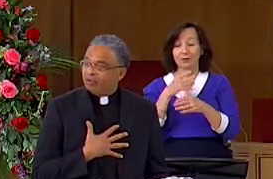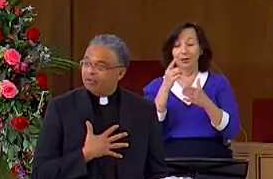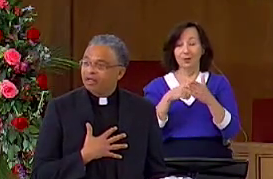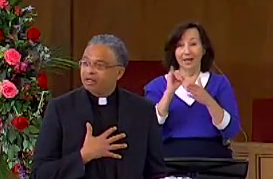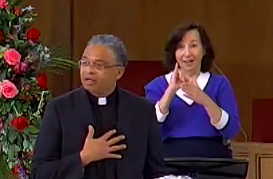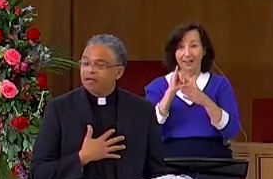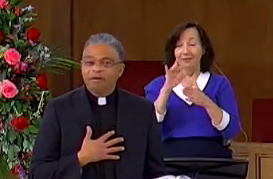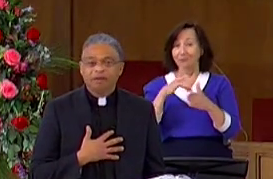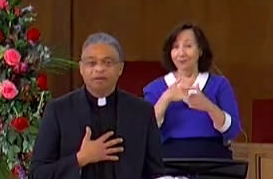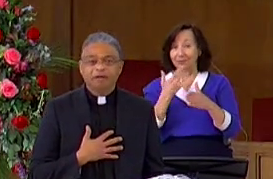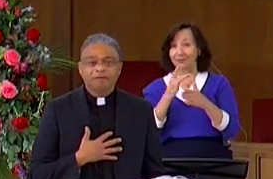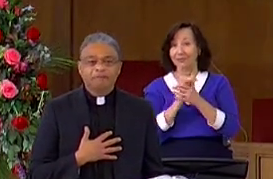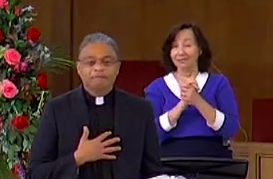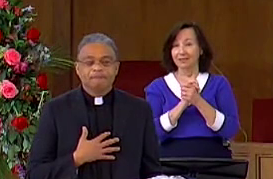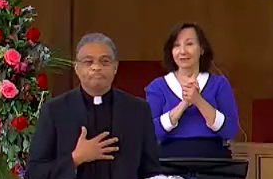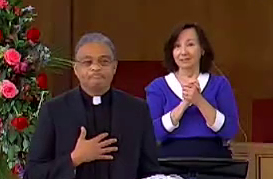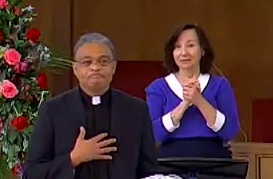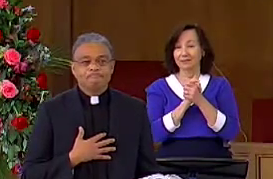felt?"